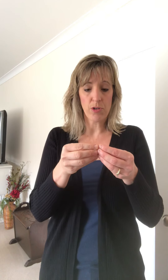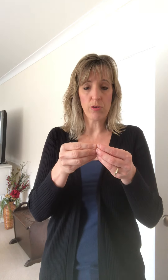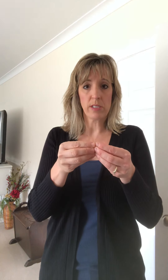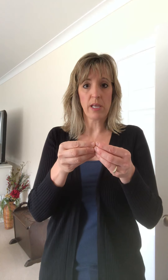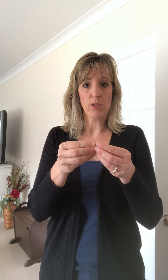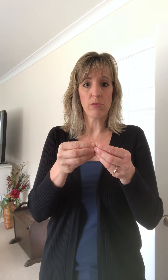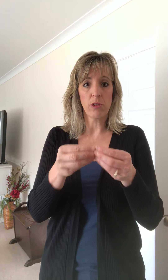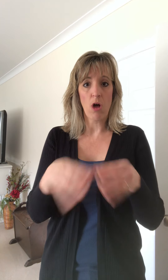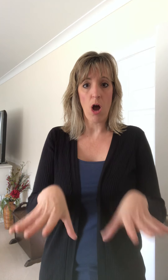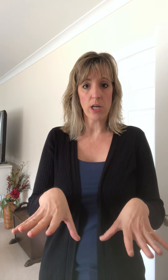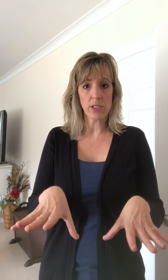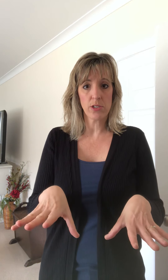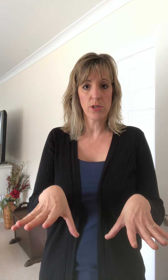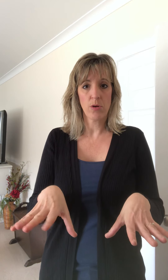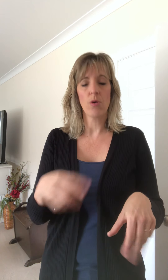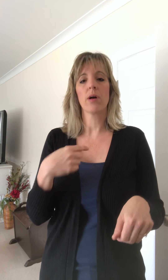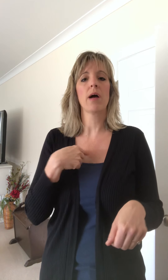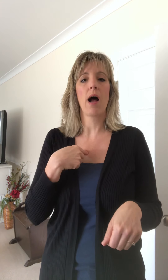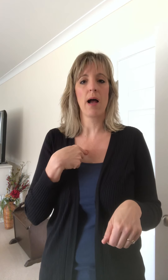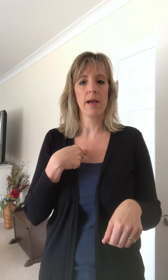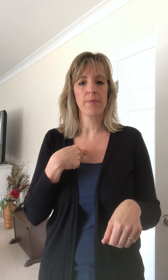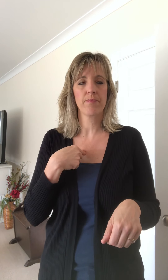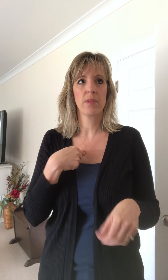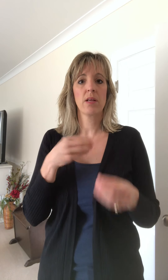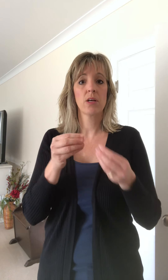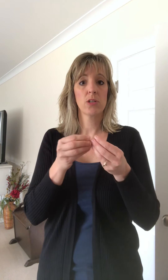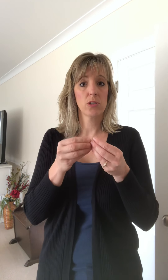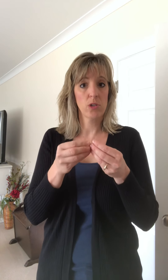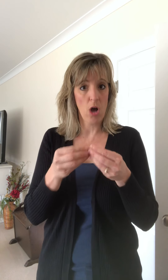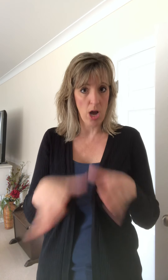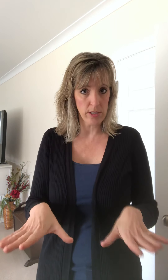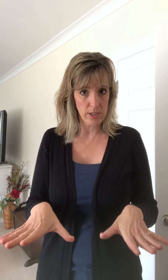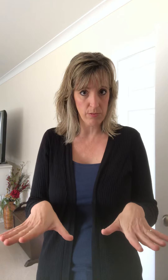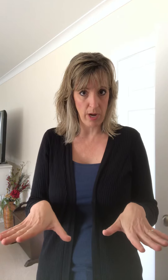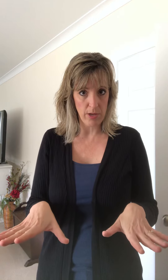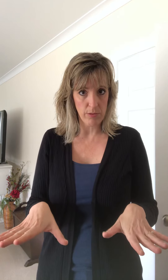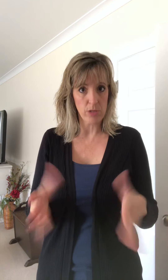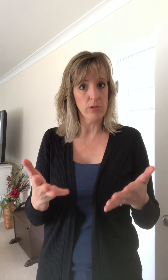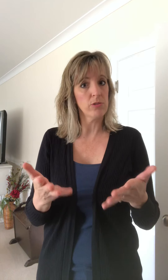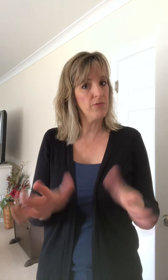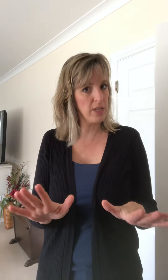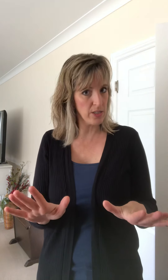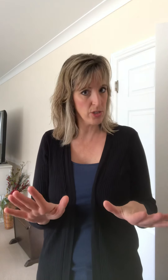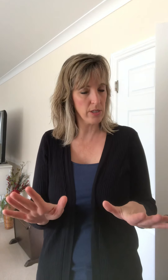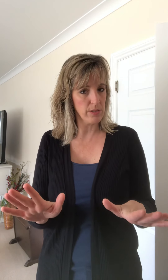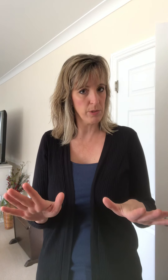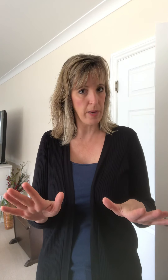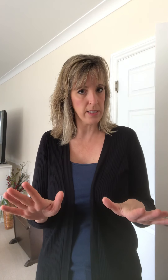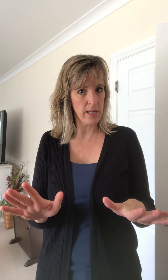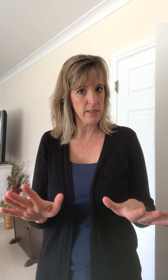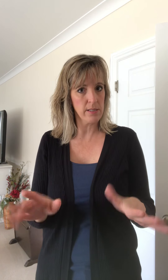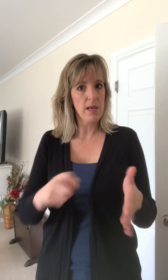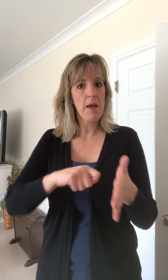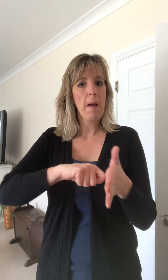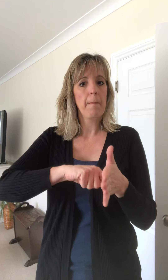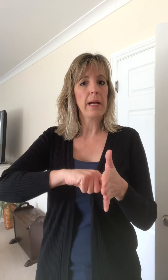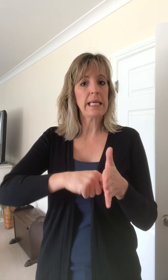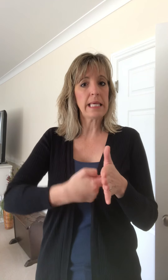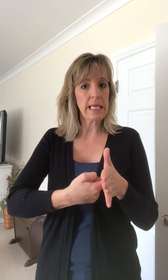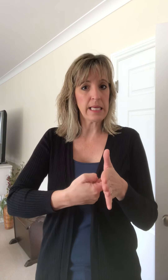could say you lost, or I lost, right? You would do lose finish because it was past tense. My